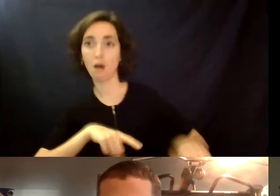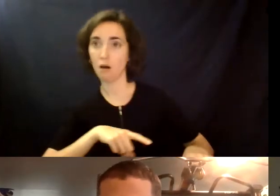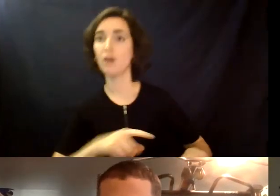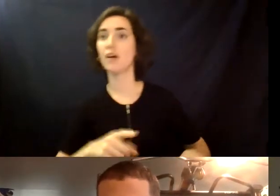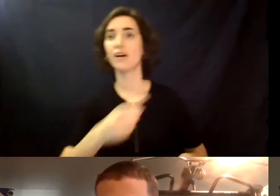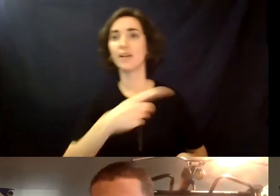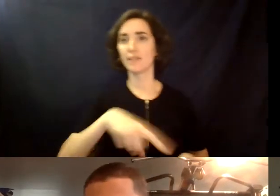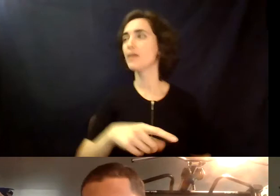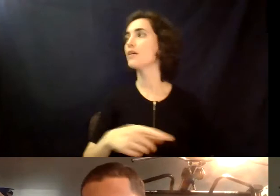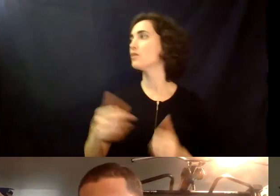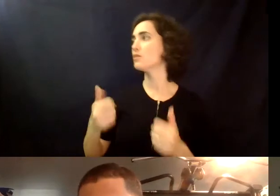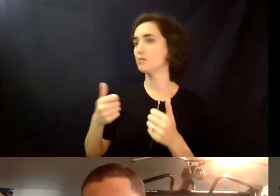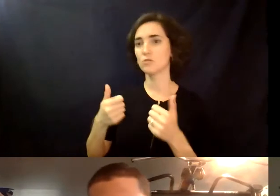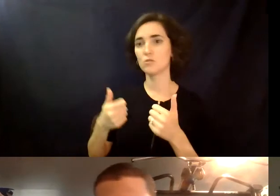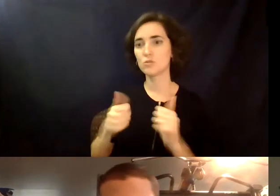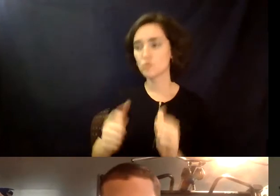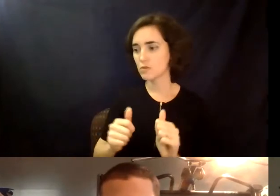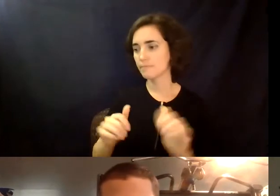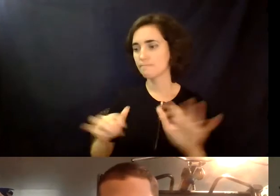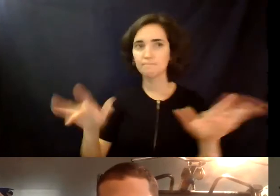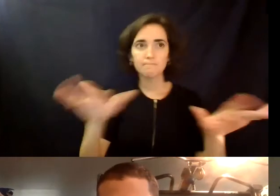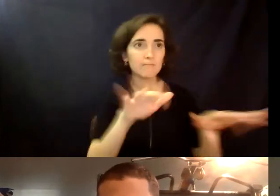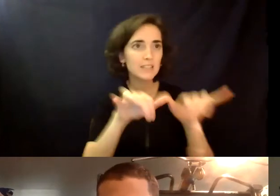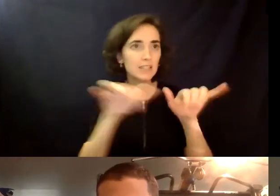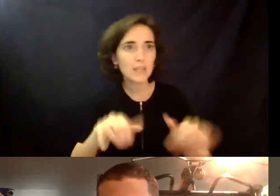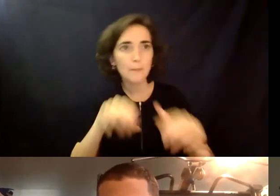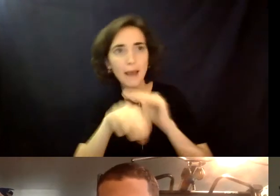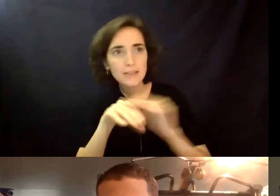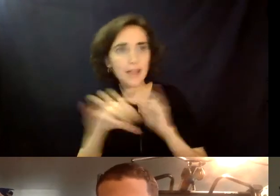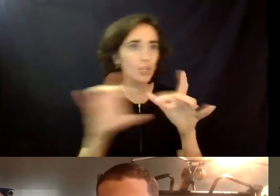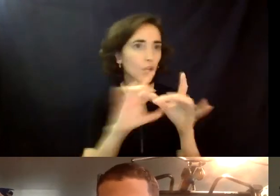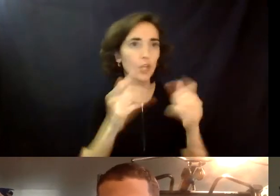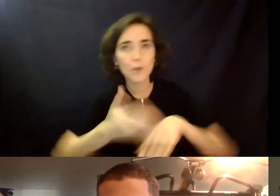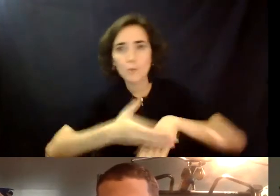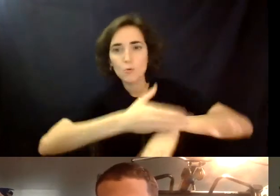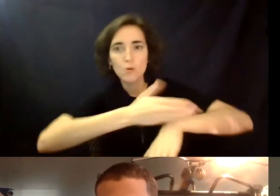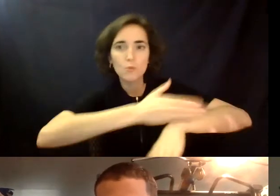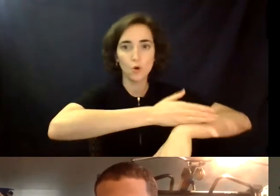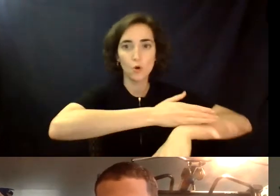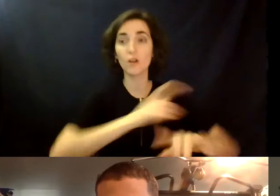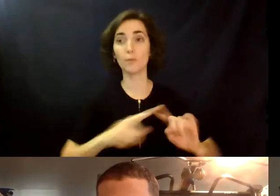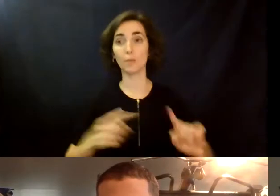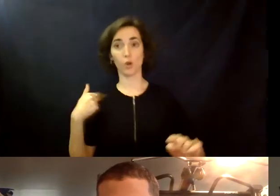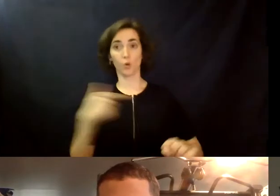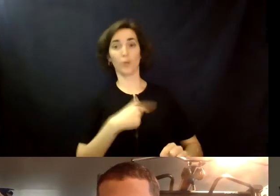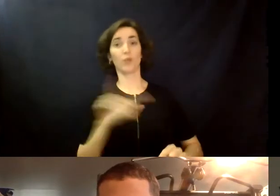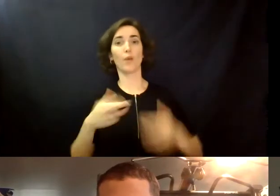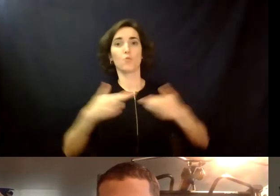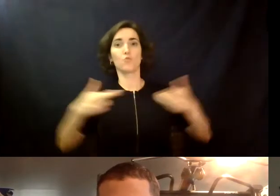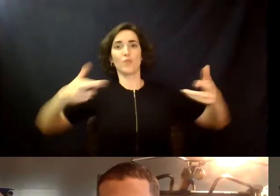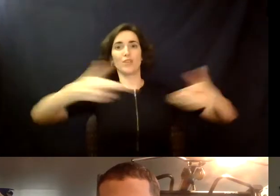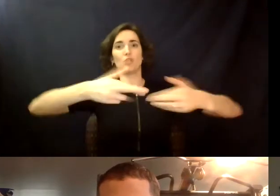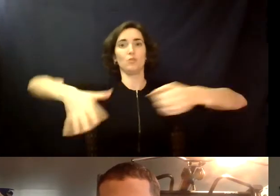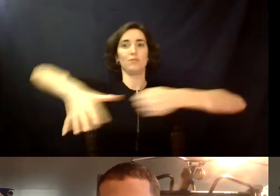the accessibility and the connectivity of their system. But for us, we're at the regional level, and we really